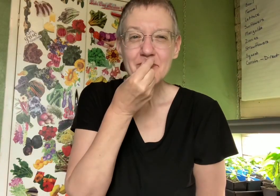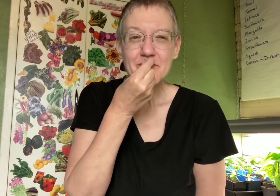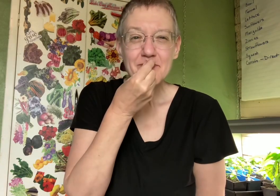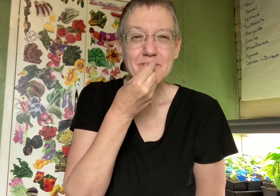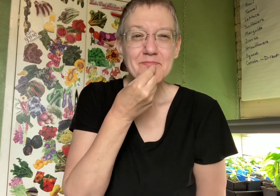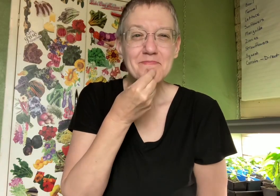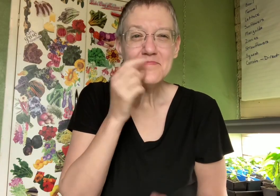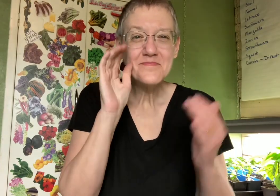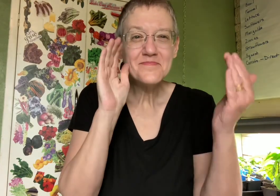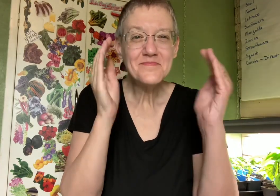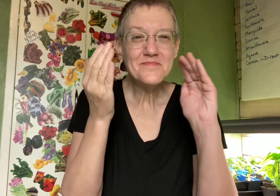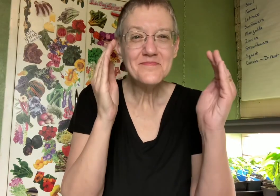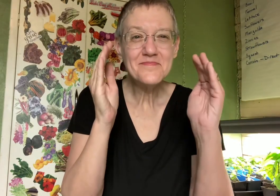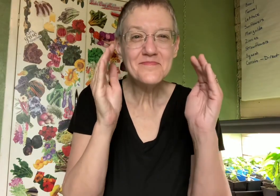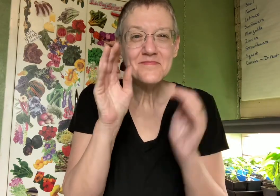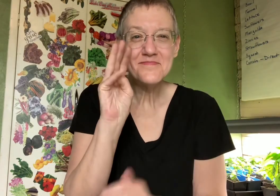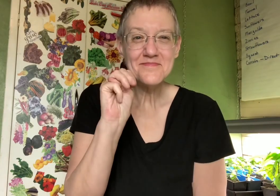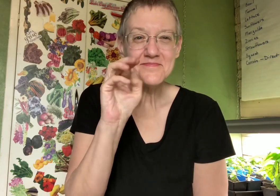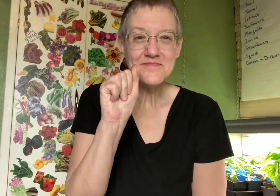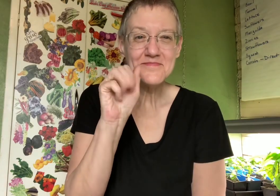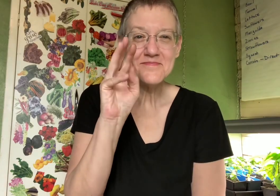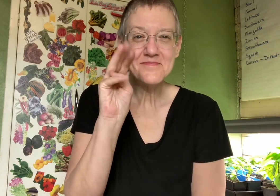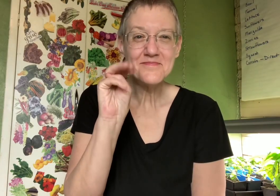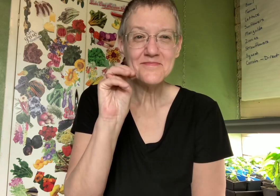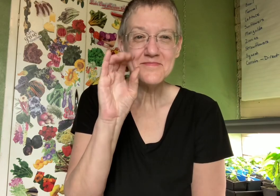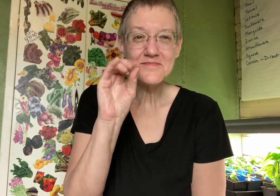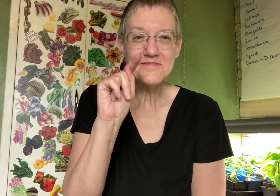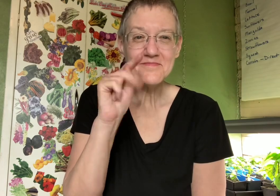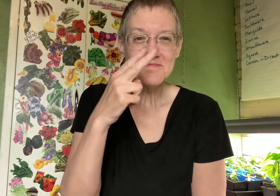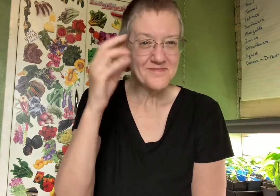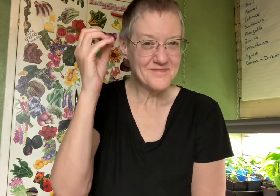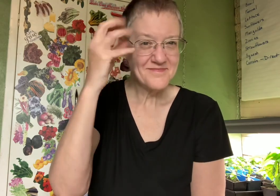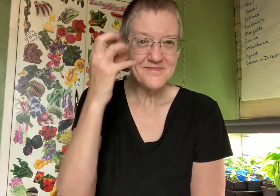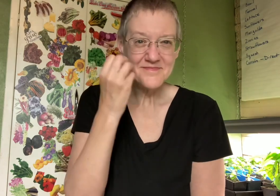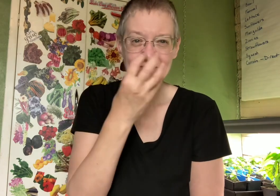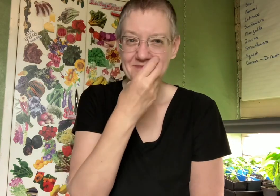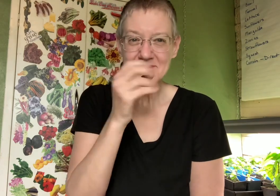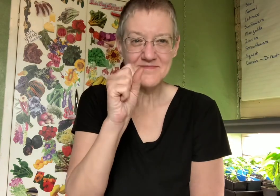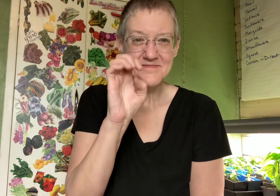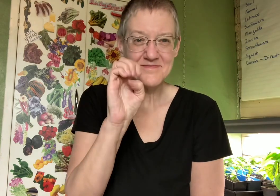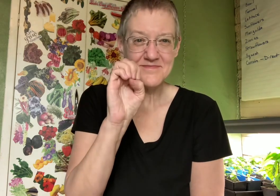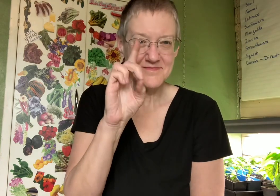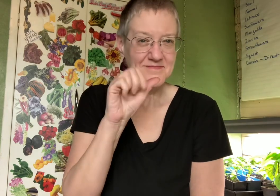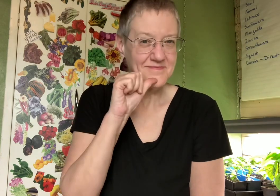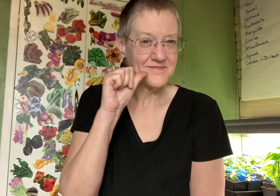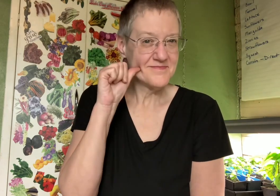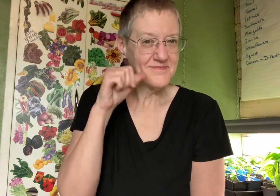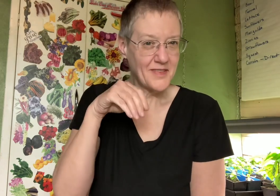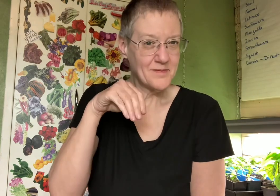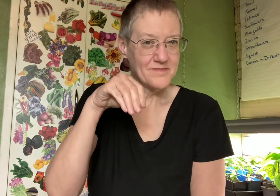Now these seeds are much thinner compared to the mammoth sunflowers that we just sowed.